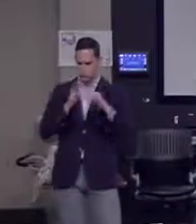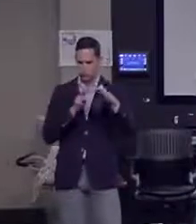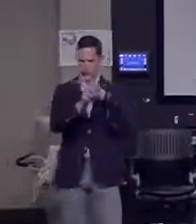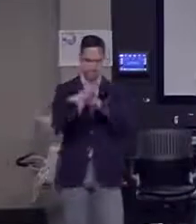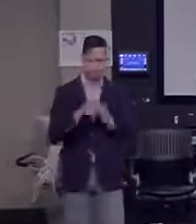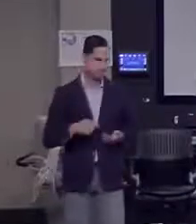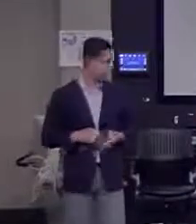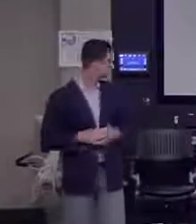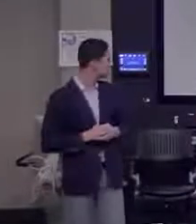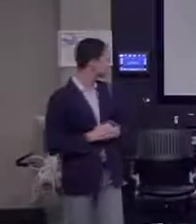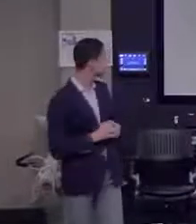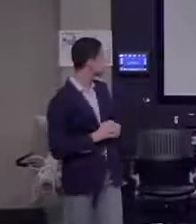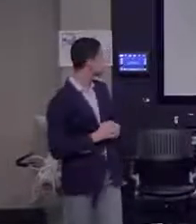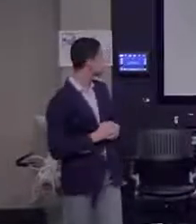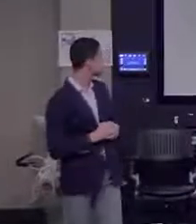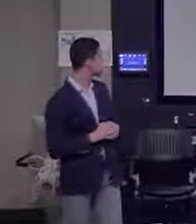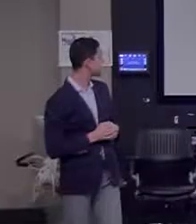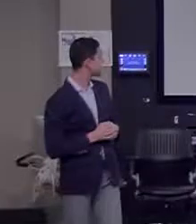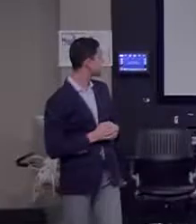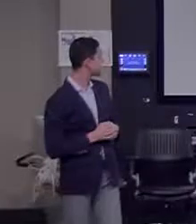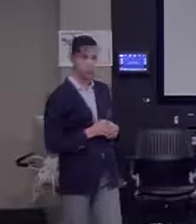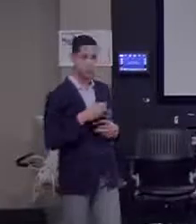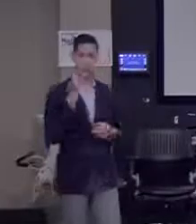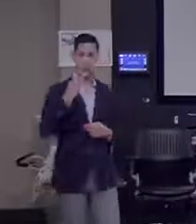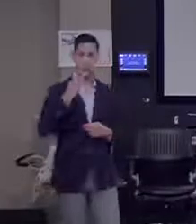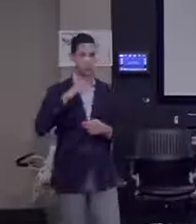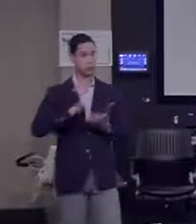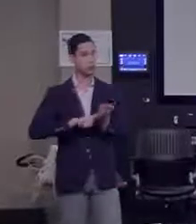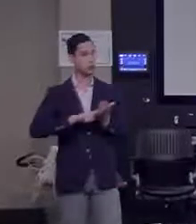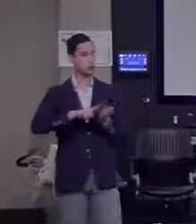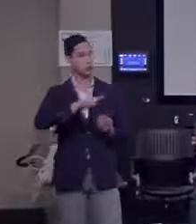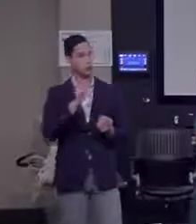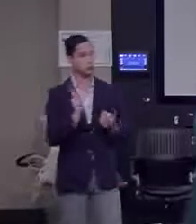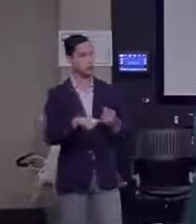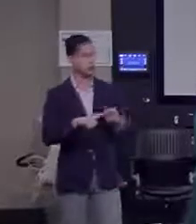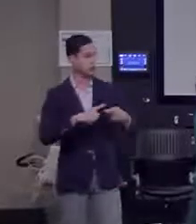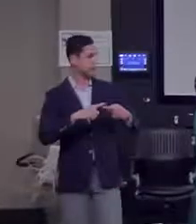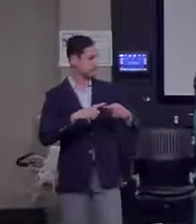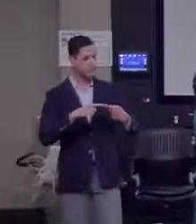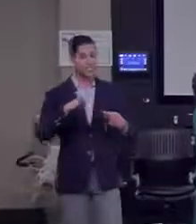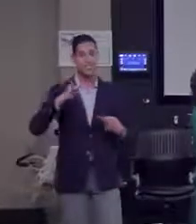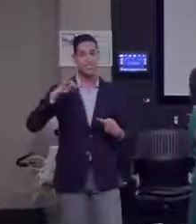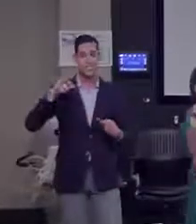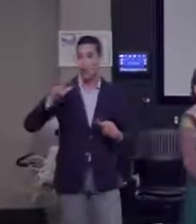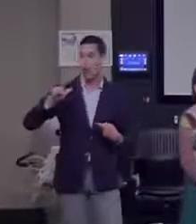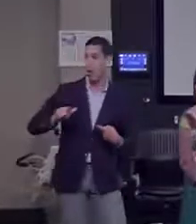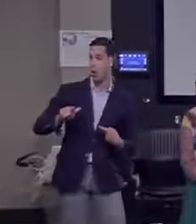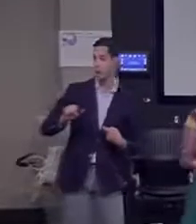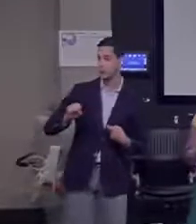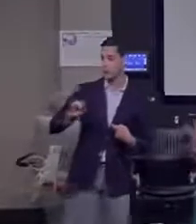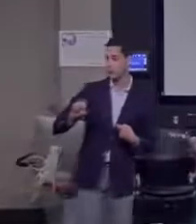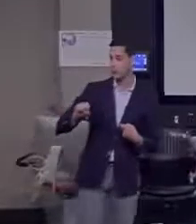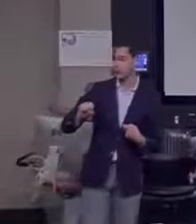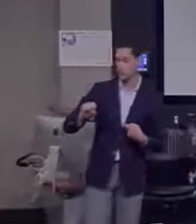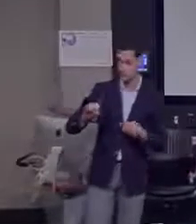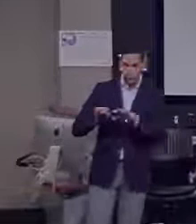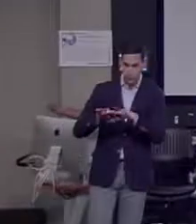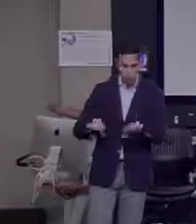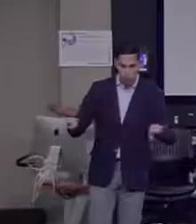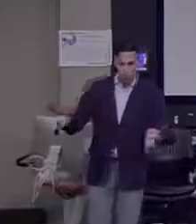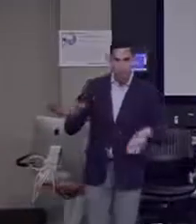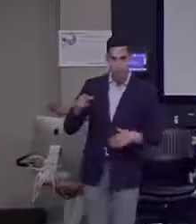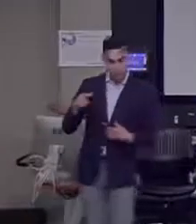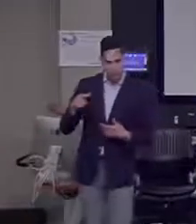two questions. One is whether low-income children who are successful language learners experience a higher quality